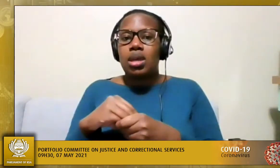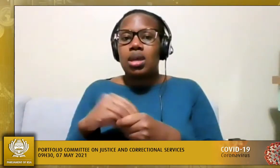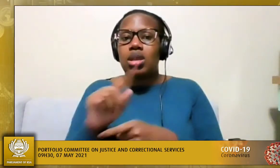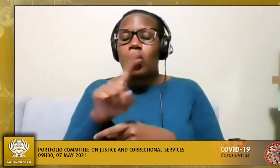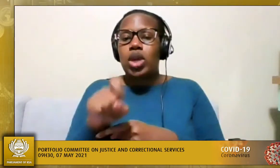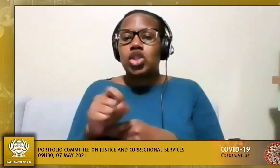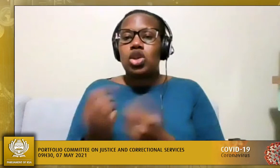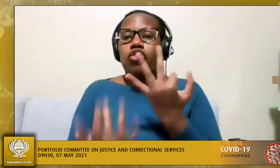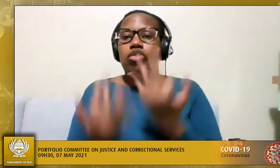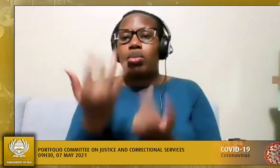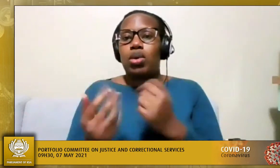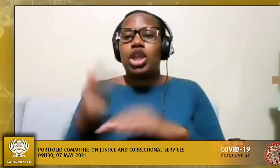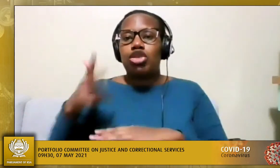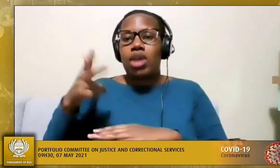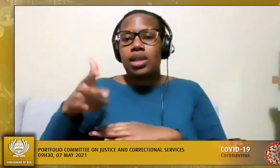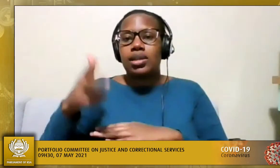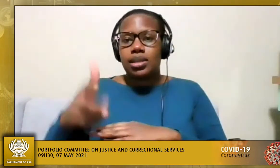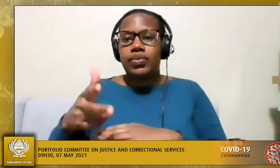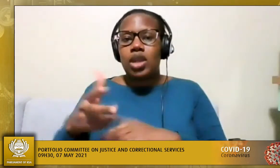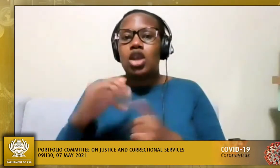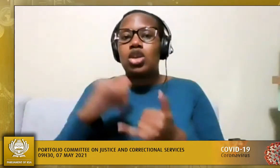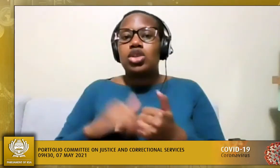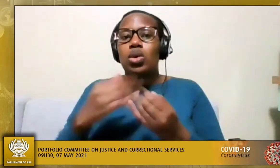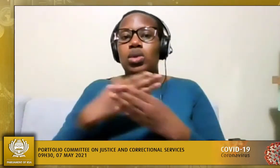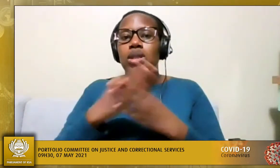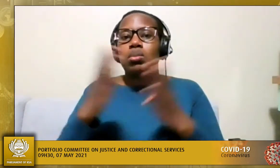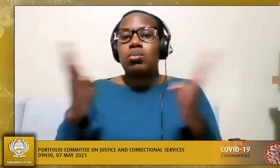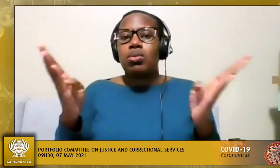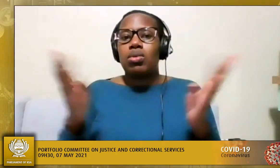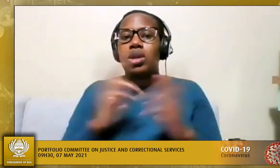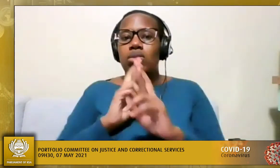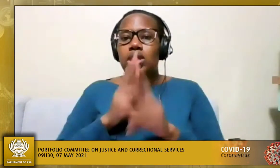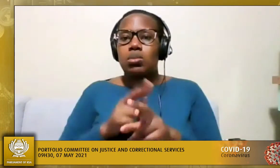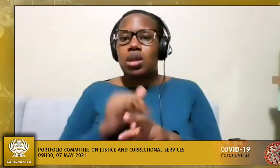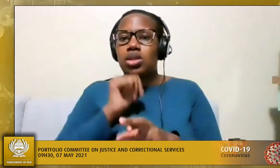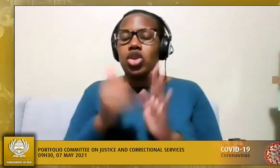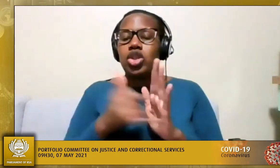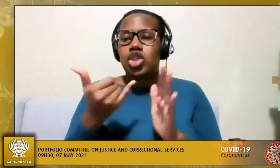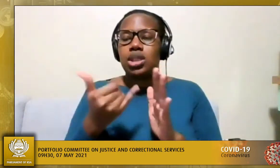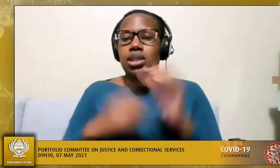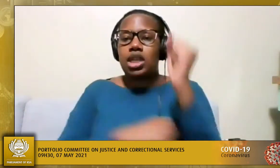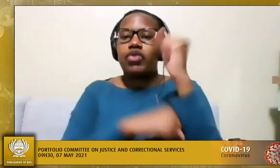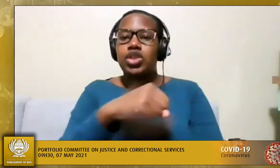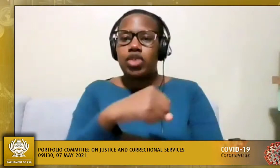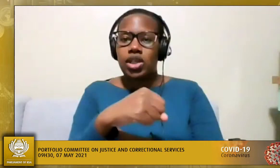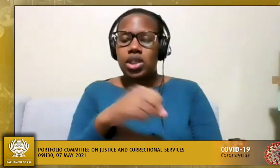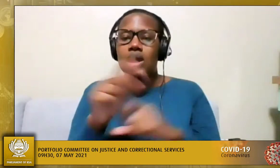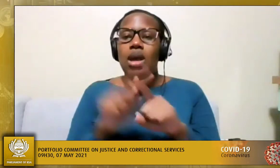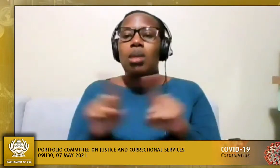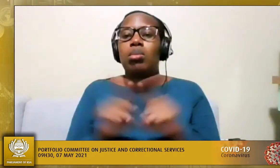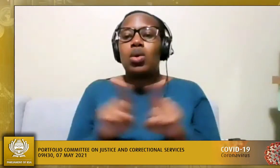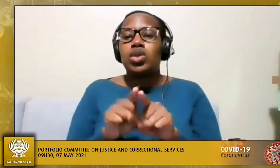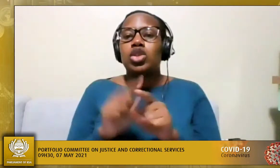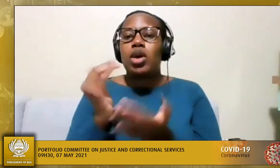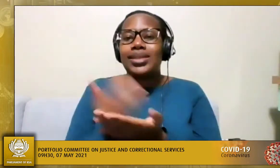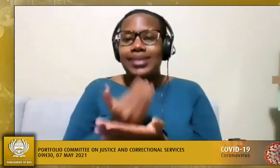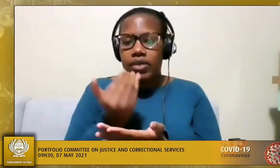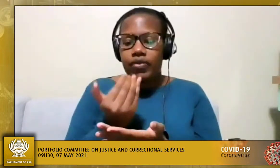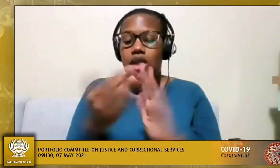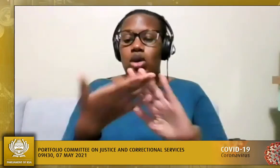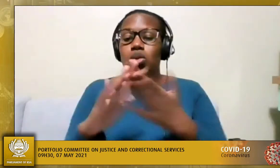so it's a broader response not just about infrastructure but also about safety of our communities